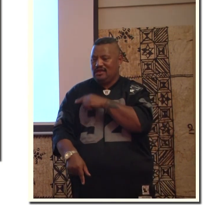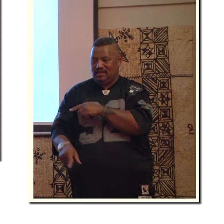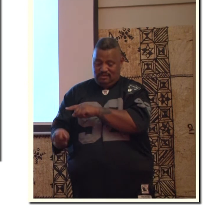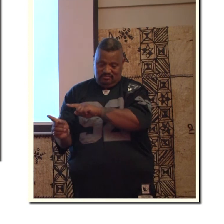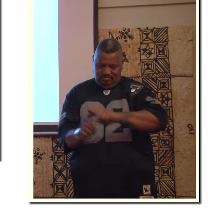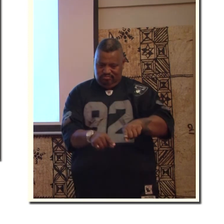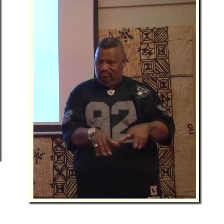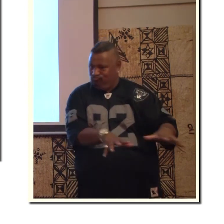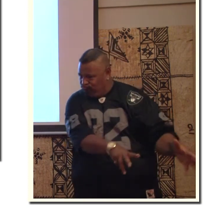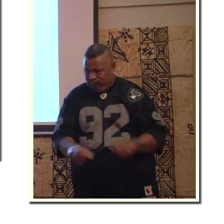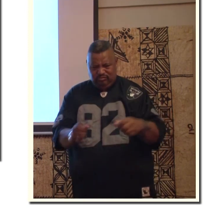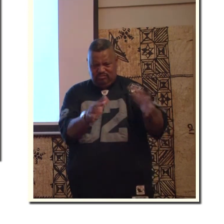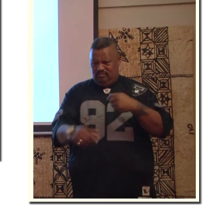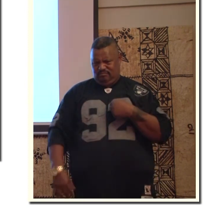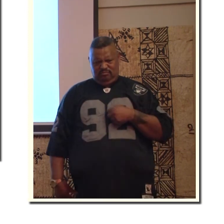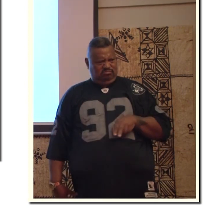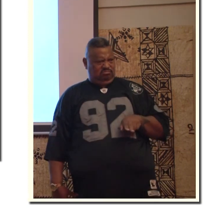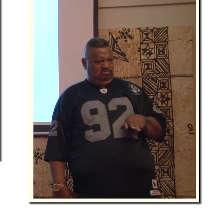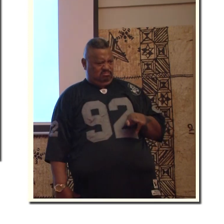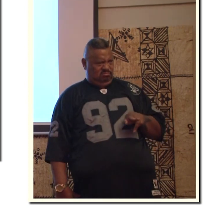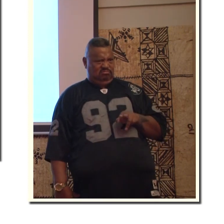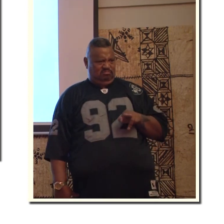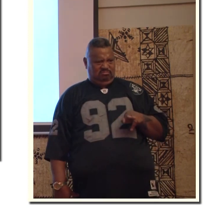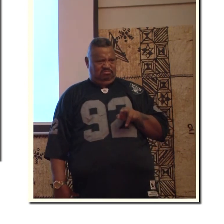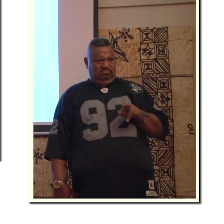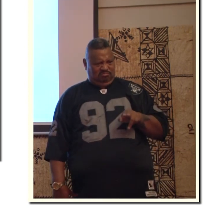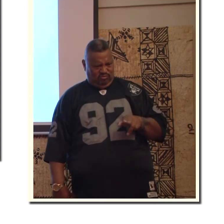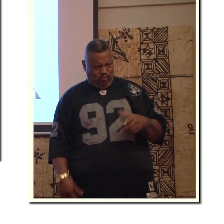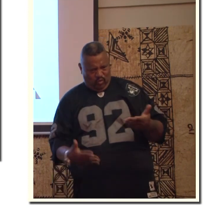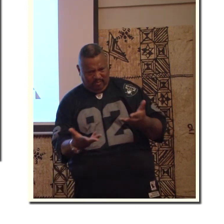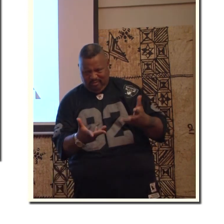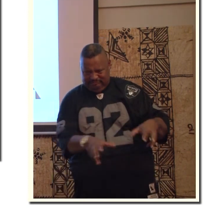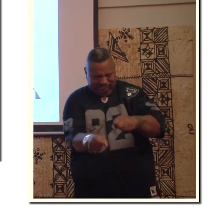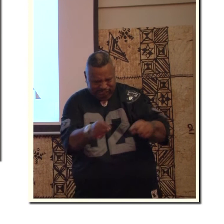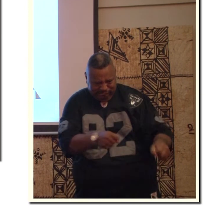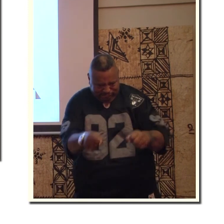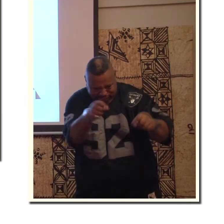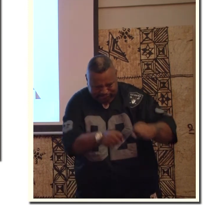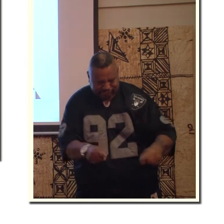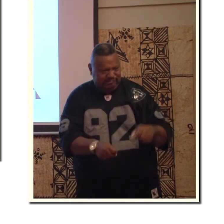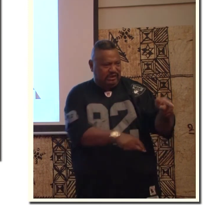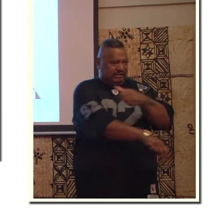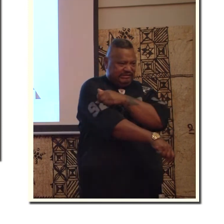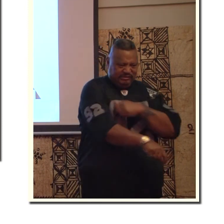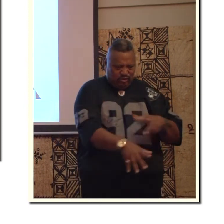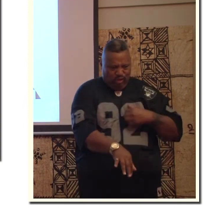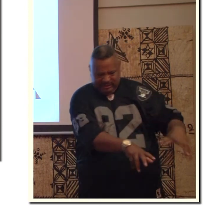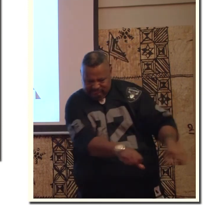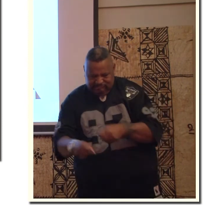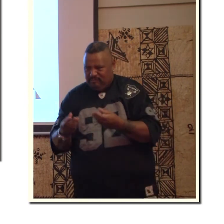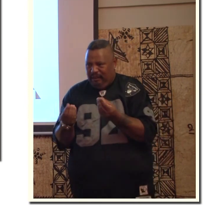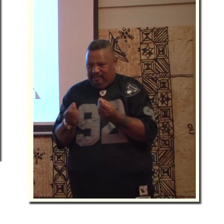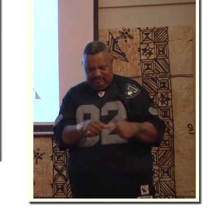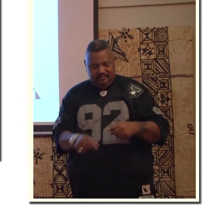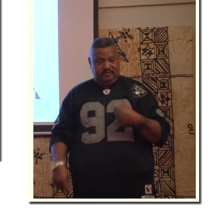young boys getting into some mischief. They grabbed something and we were looking at them thinking, what on earth are you up to? What are you doing? And we